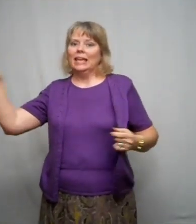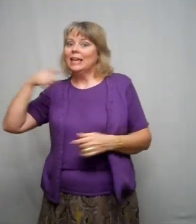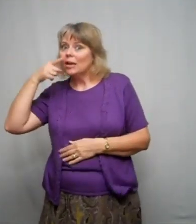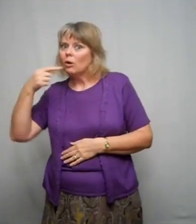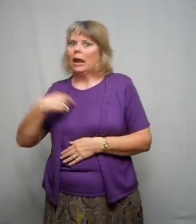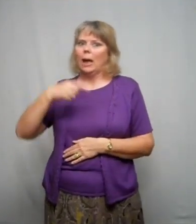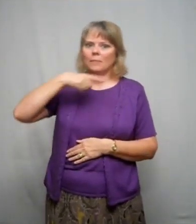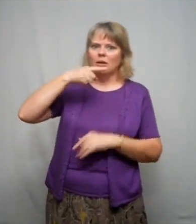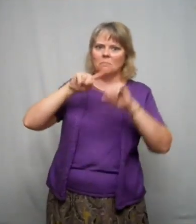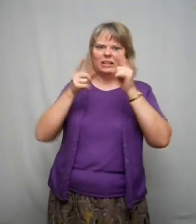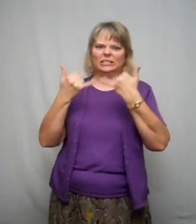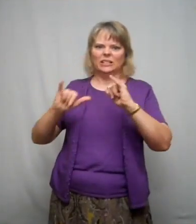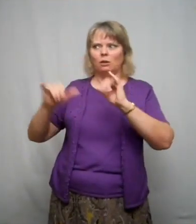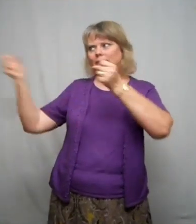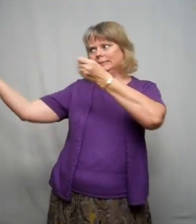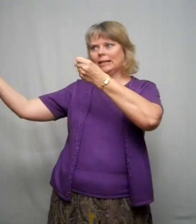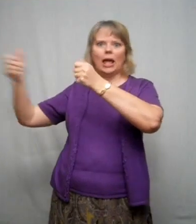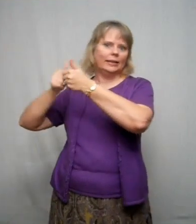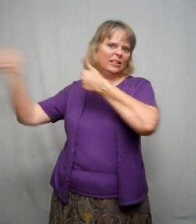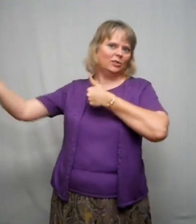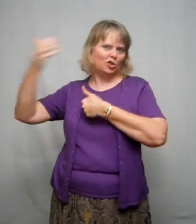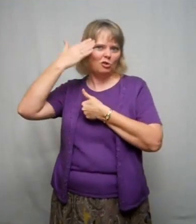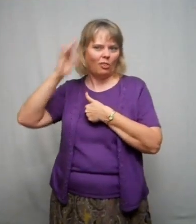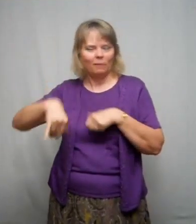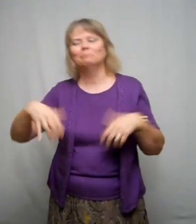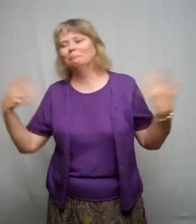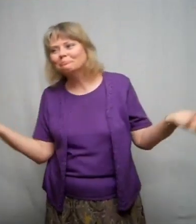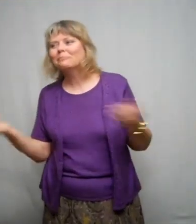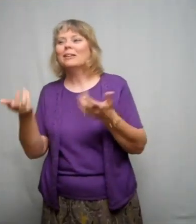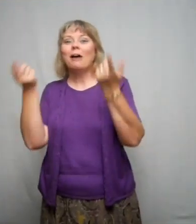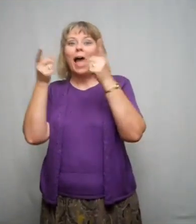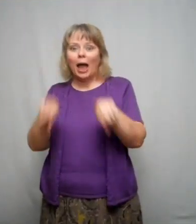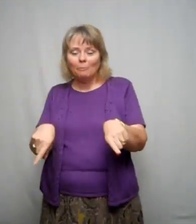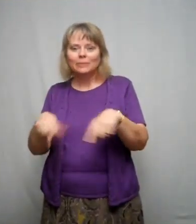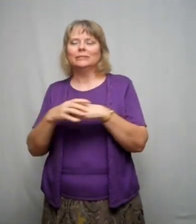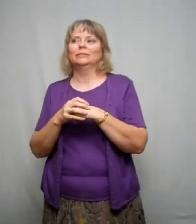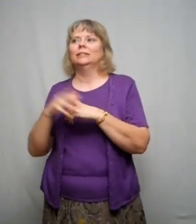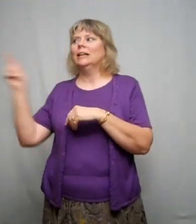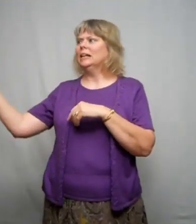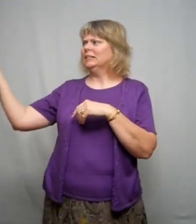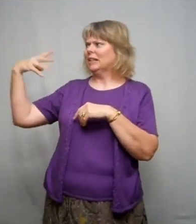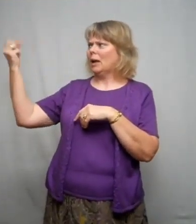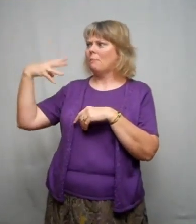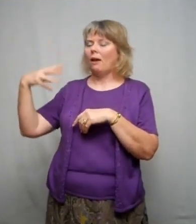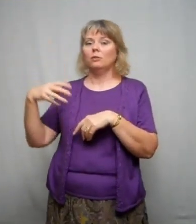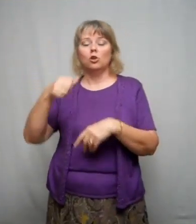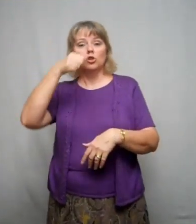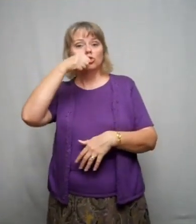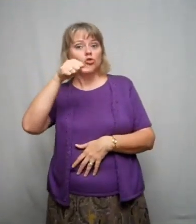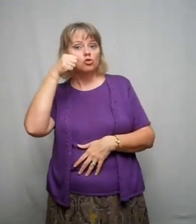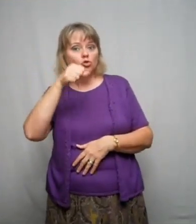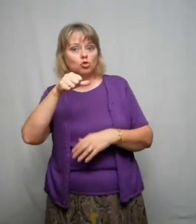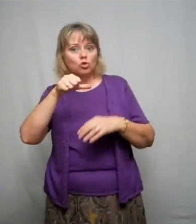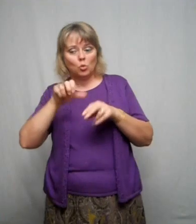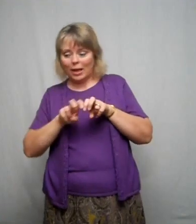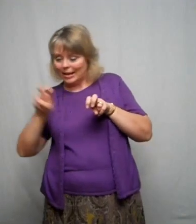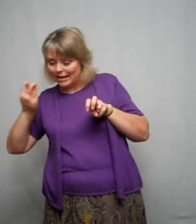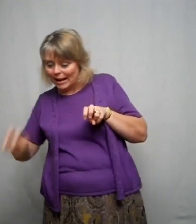because we're both deaf, hearing people do that too. And so he's signing back to me. Well, the girl who was sitting next